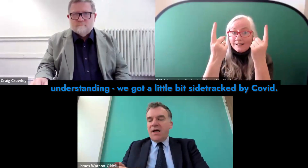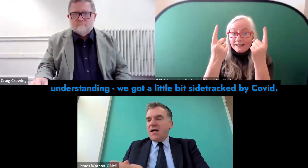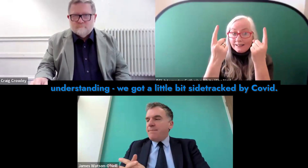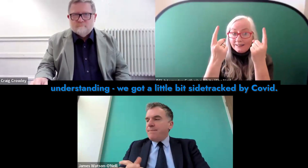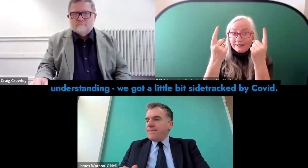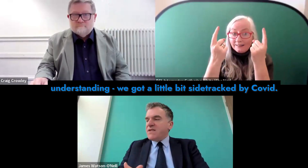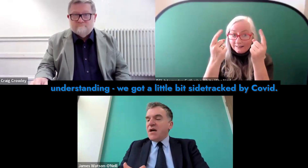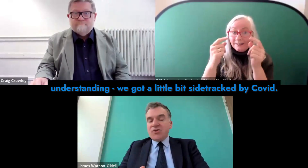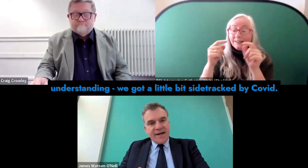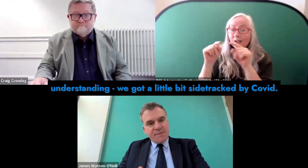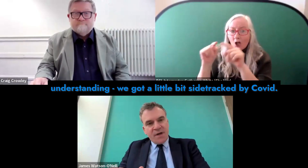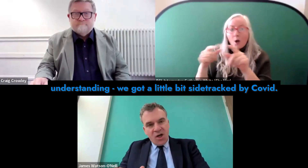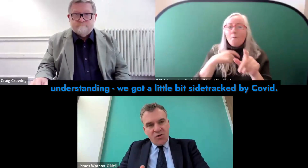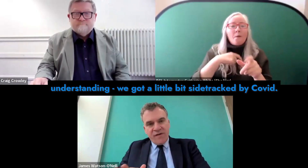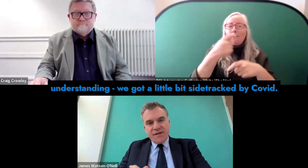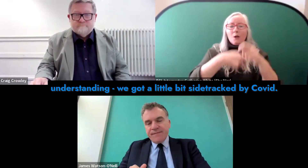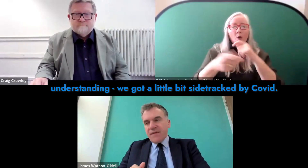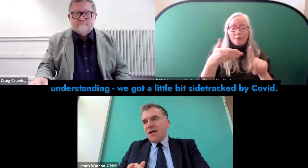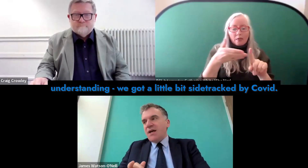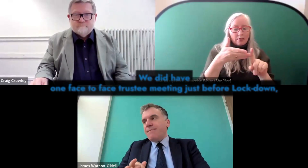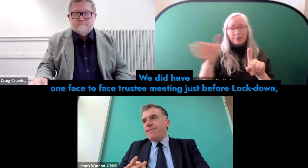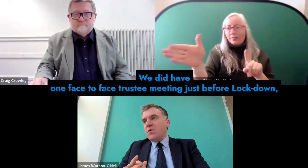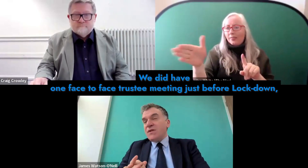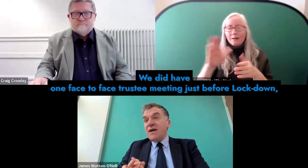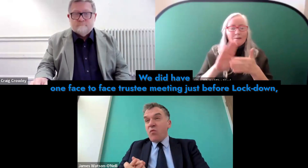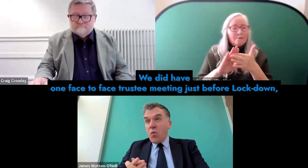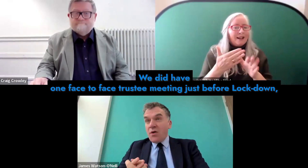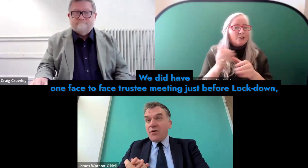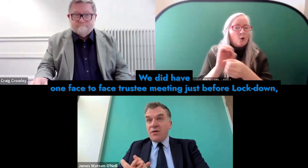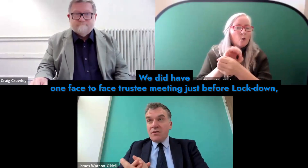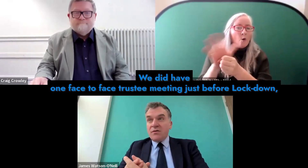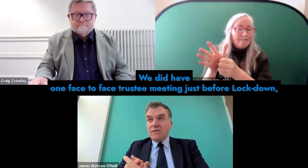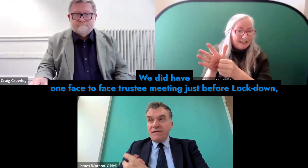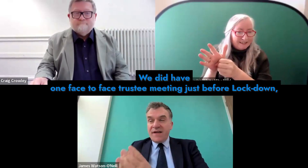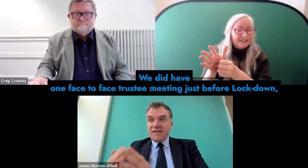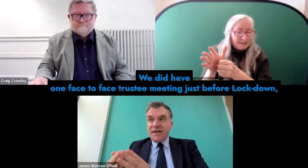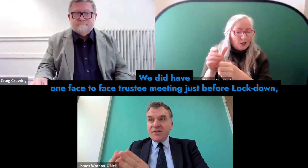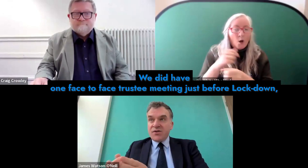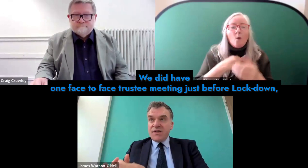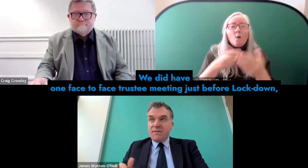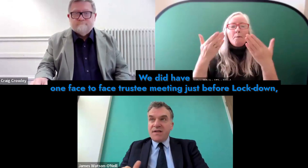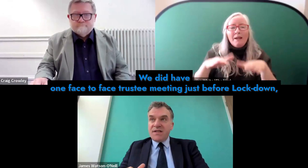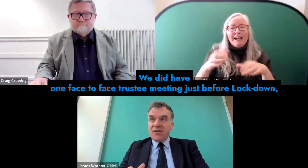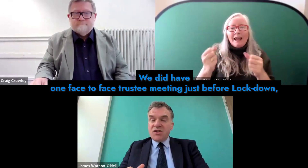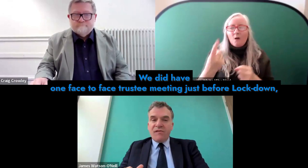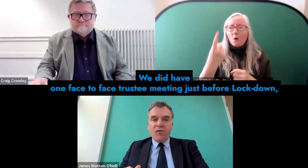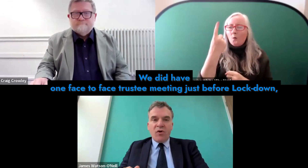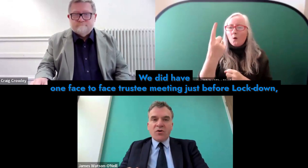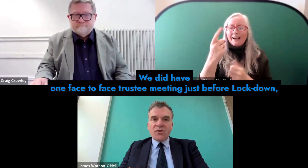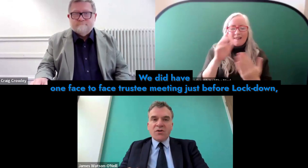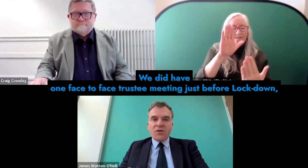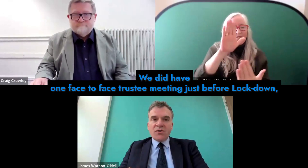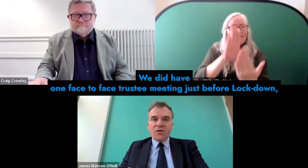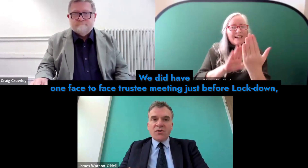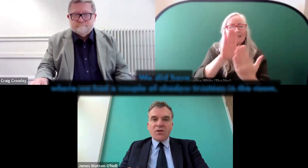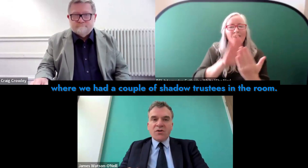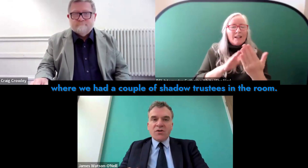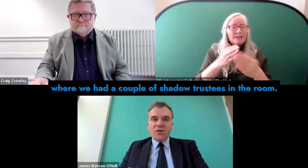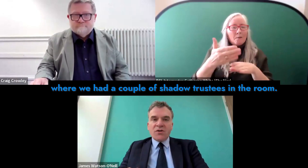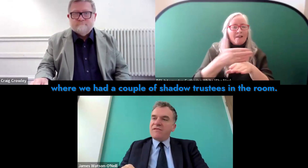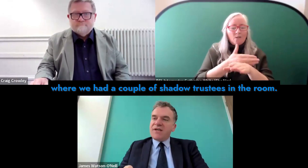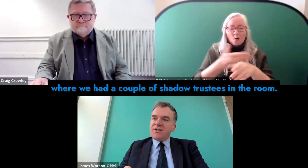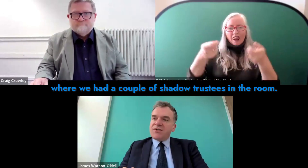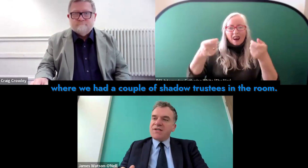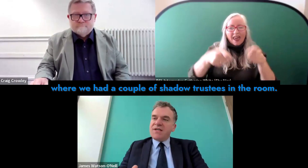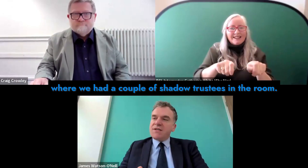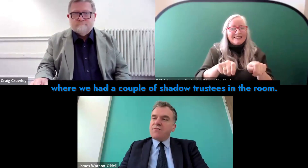bit sidetracked by COVID. We did have one face-to-face trustee meeting just before lockdown